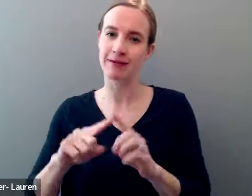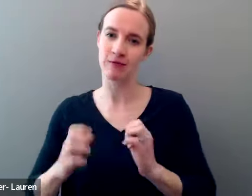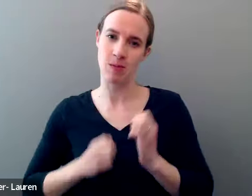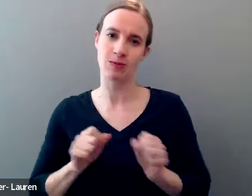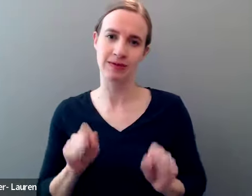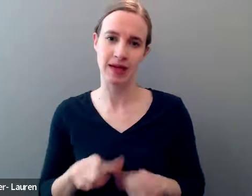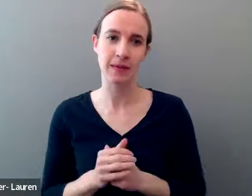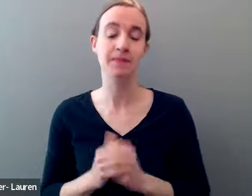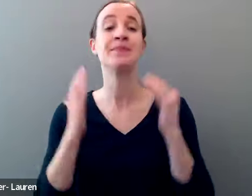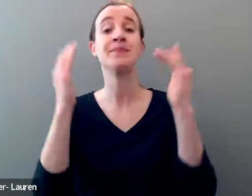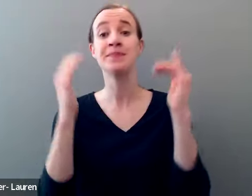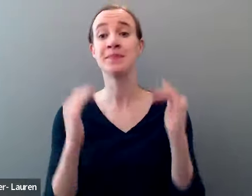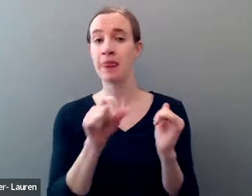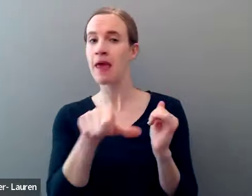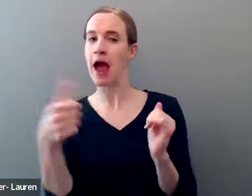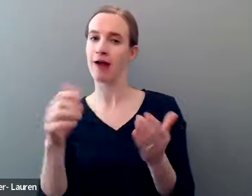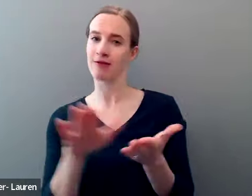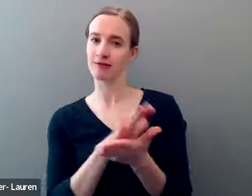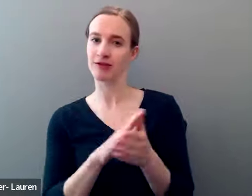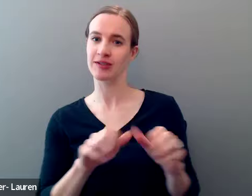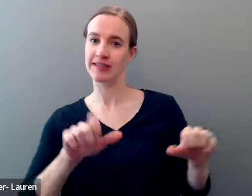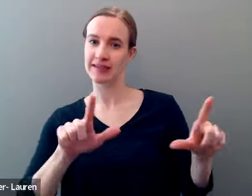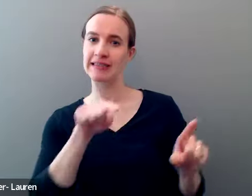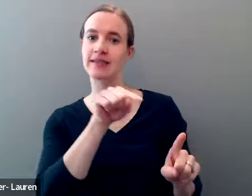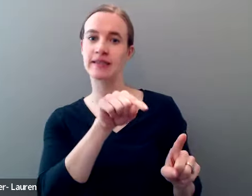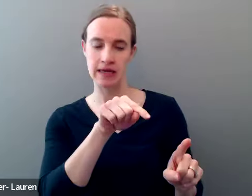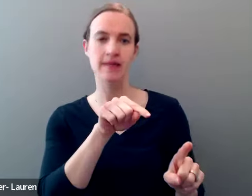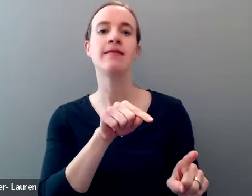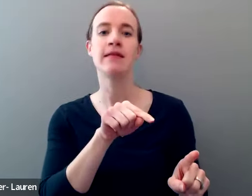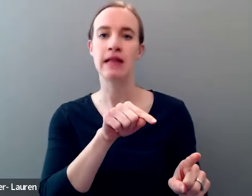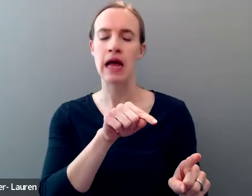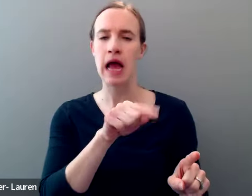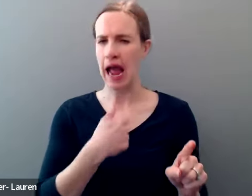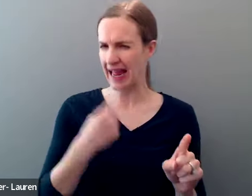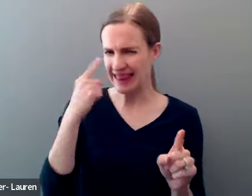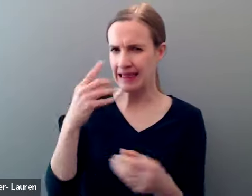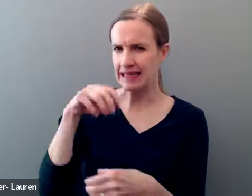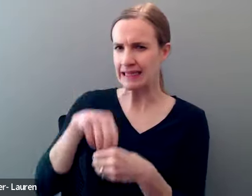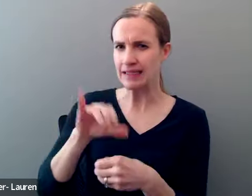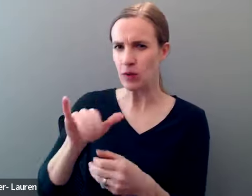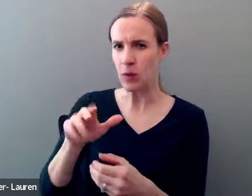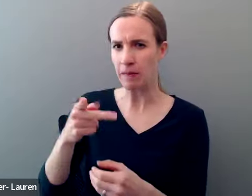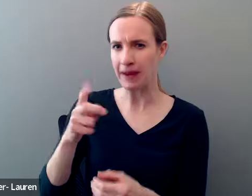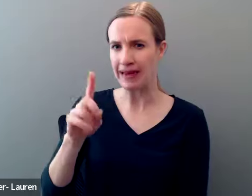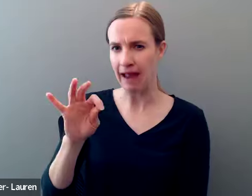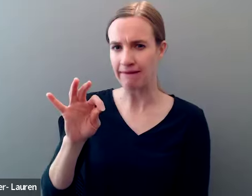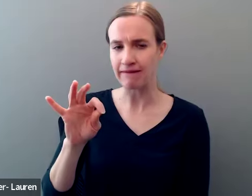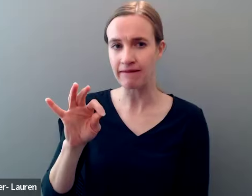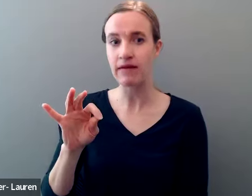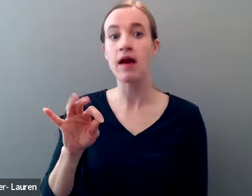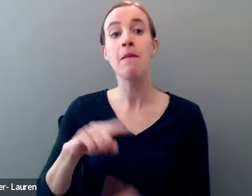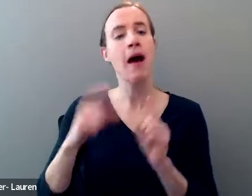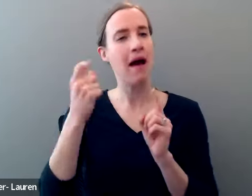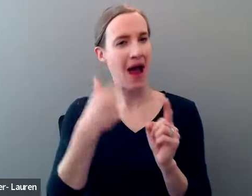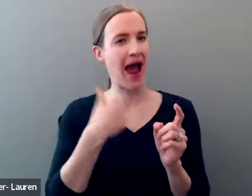And so this is another sheet that I'm 100% sure you have in your sheet. I did change the colors on the slides though,